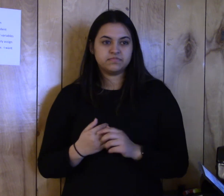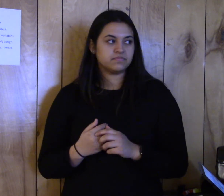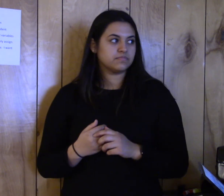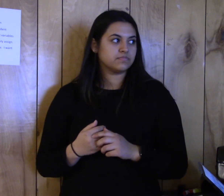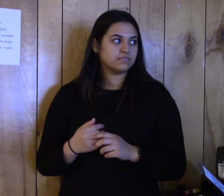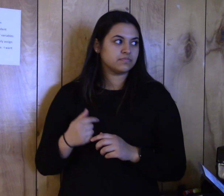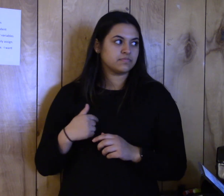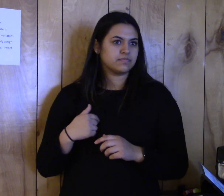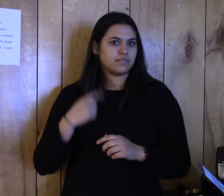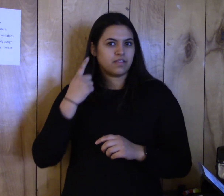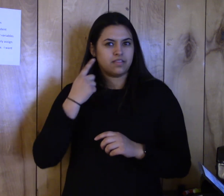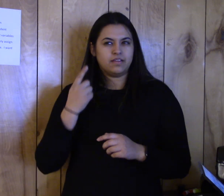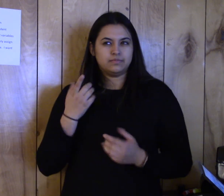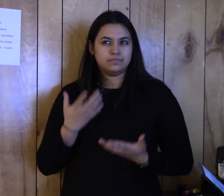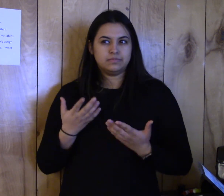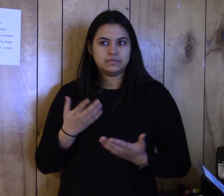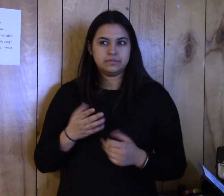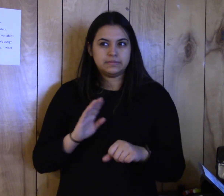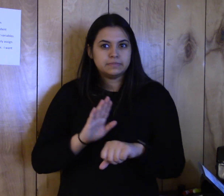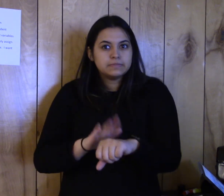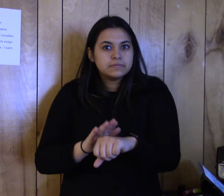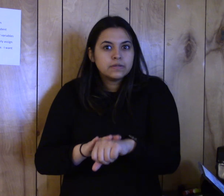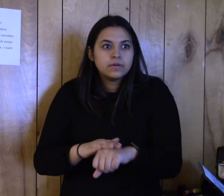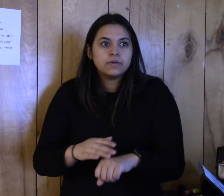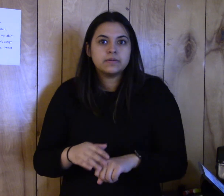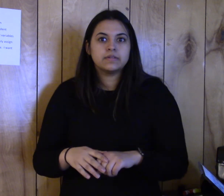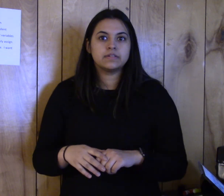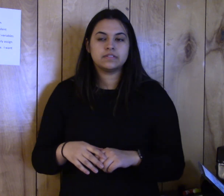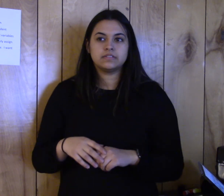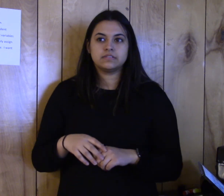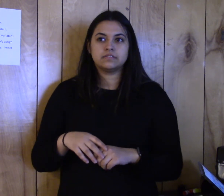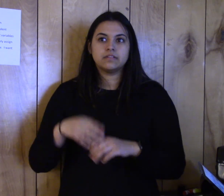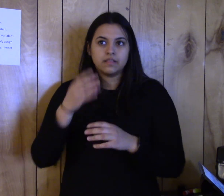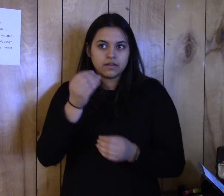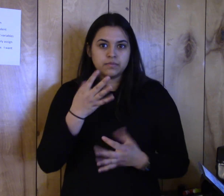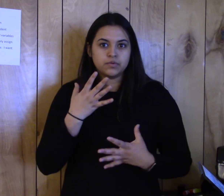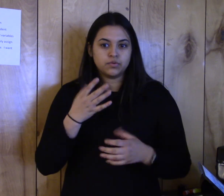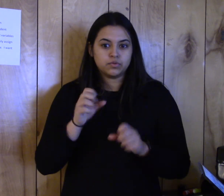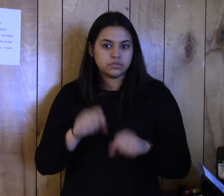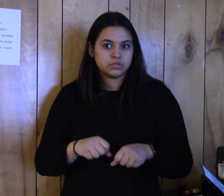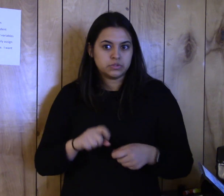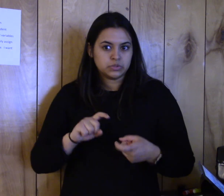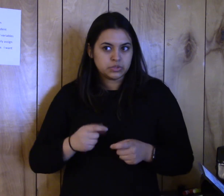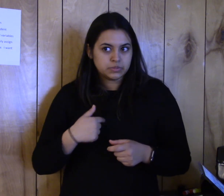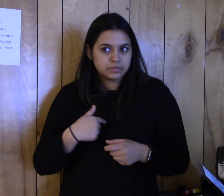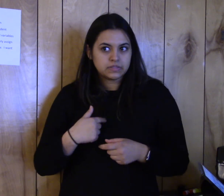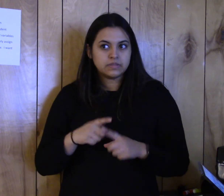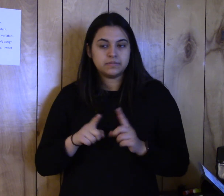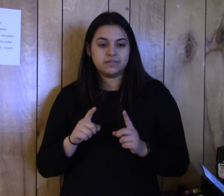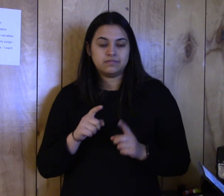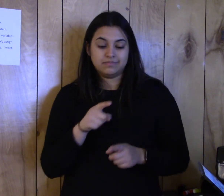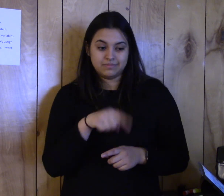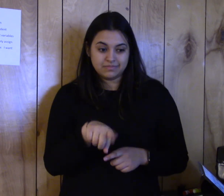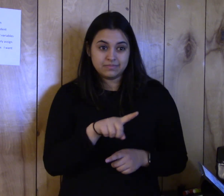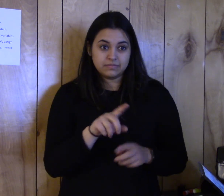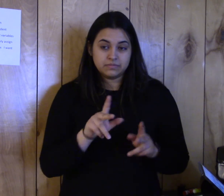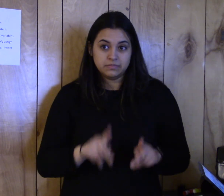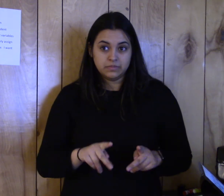was a warning, because it could hurt me if it wanted to. But these are people's pets, and you see them very, very differently.